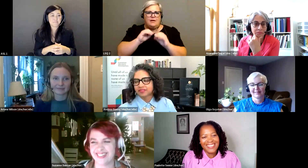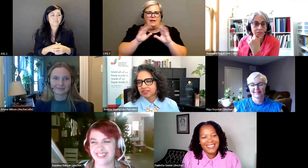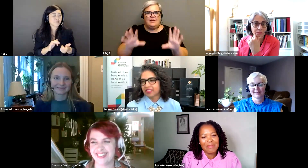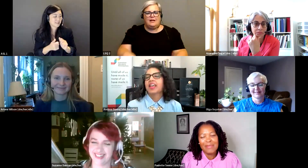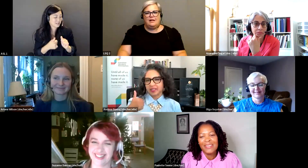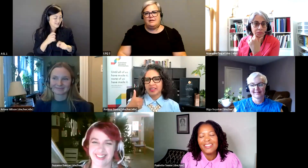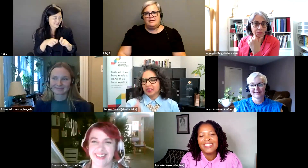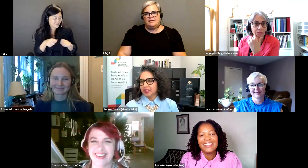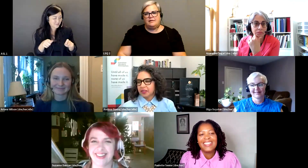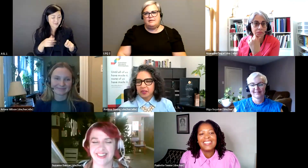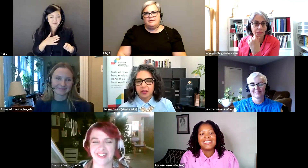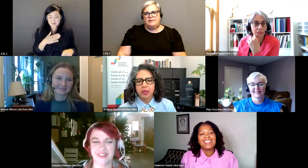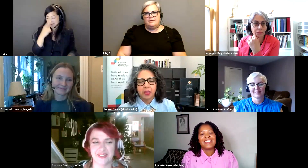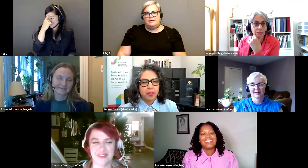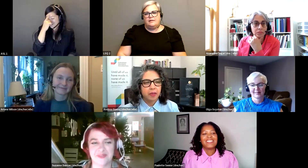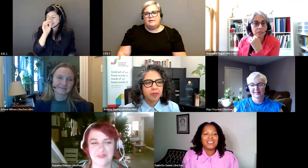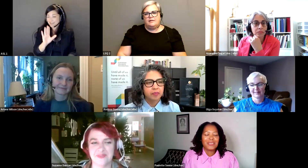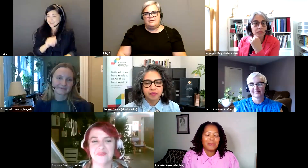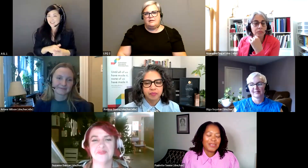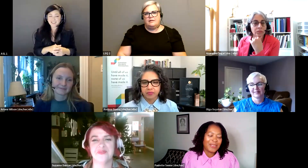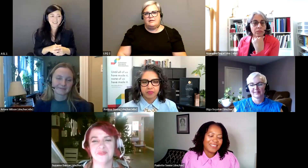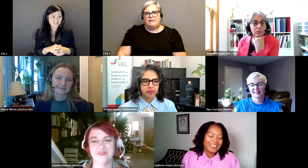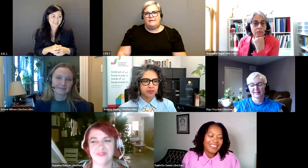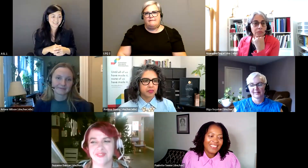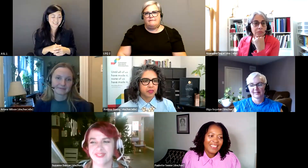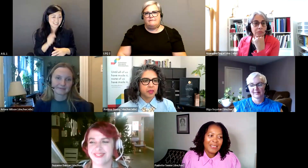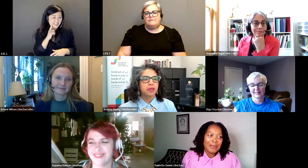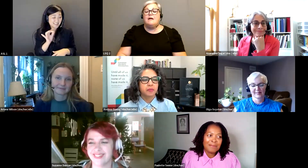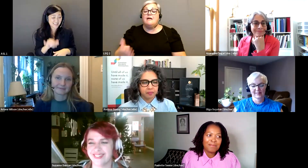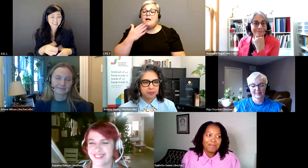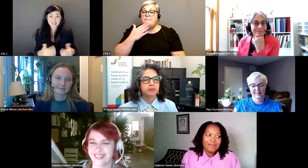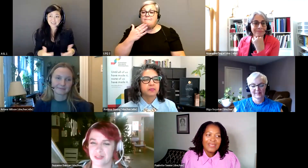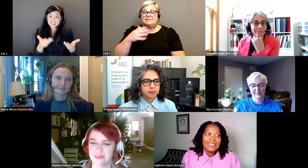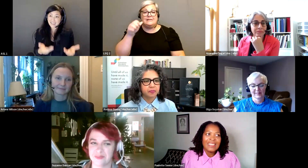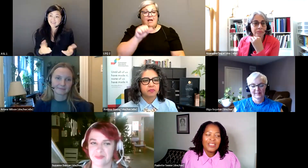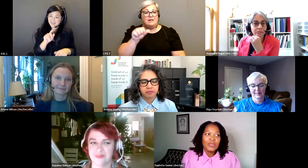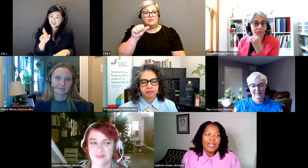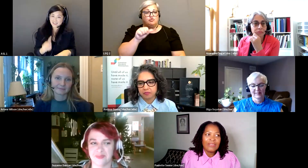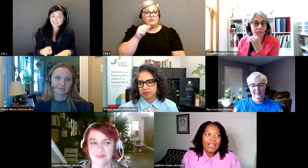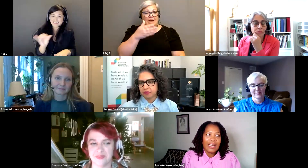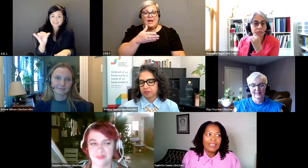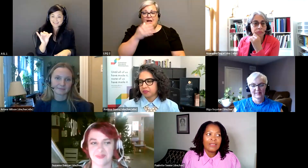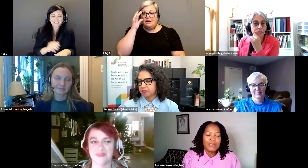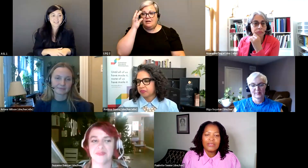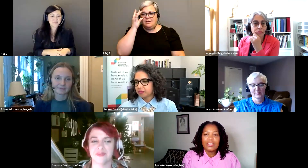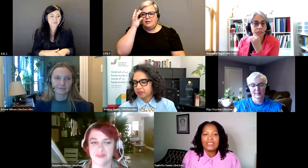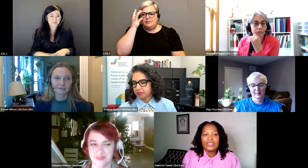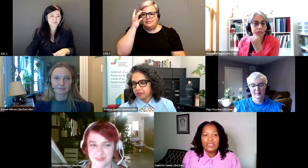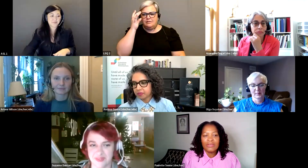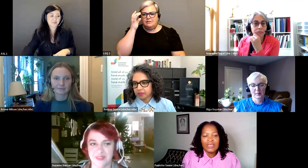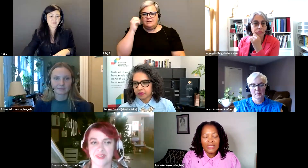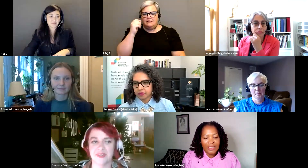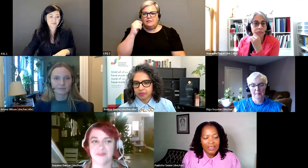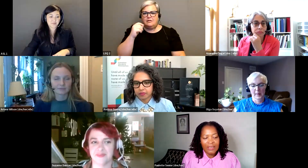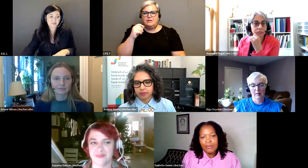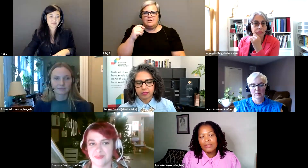crystallize some of my thoughts, because I think that's also a big question. Yeah, you know, I've had the privilege